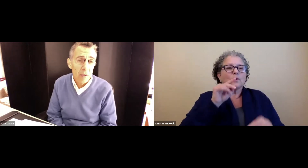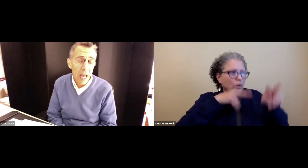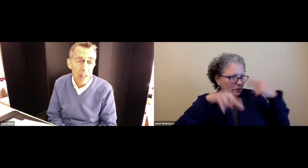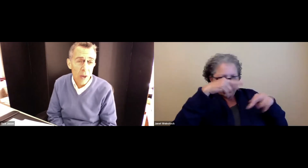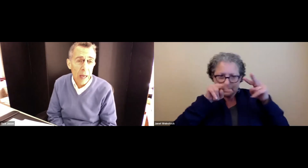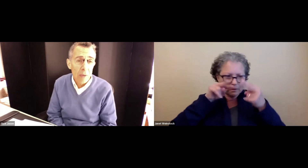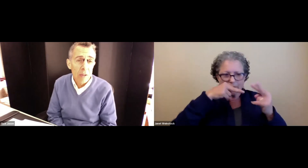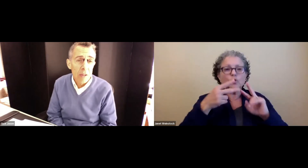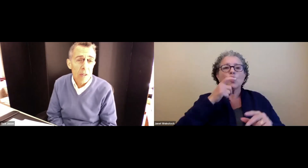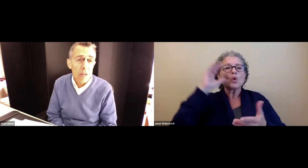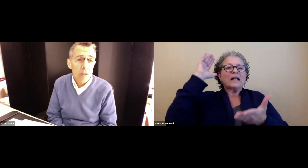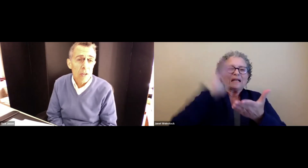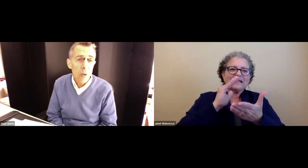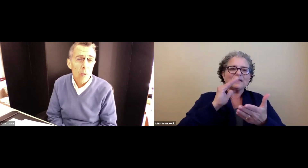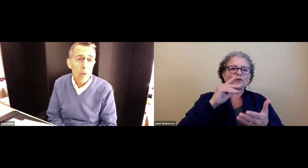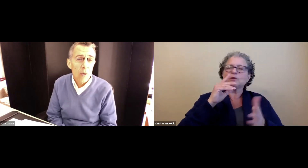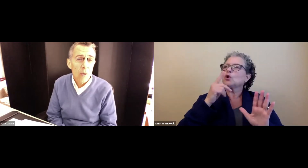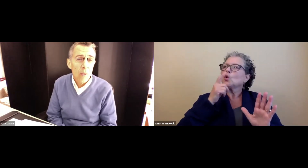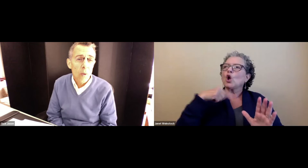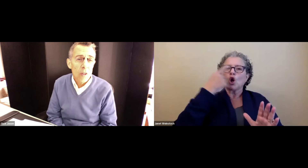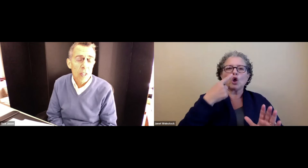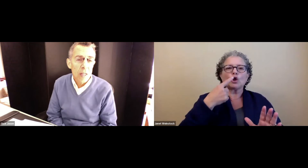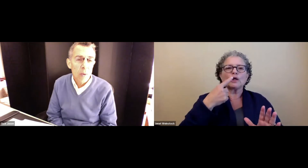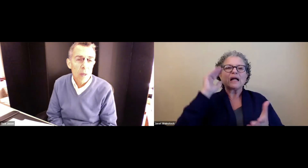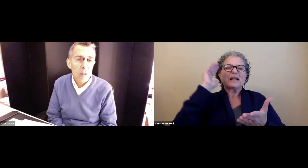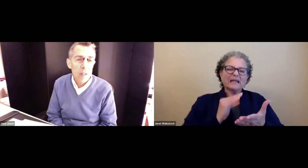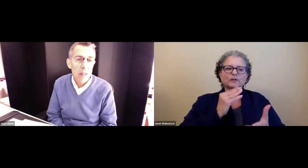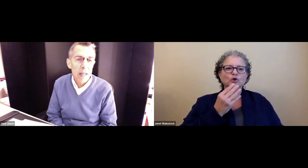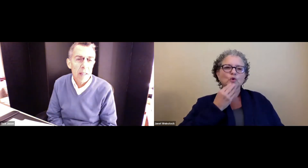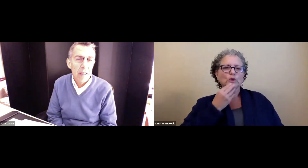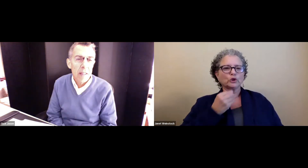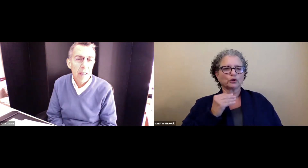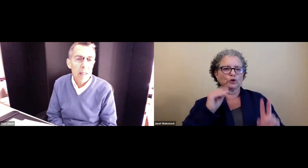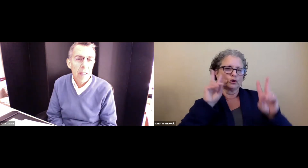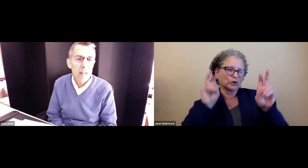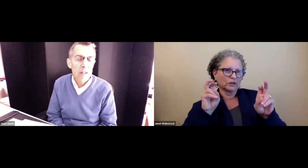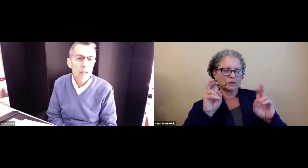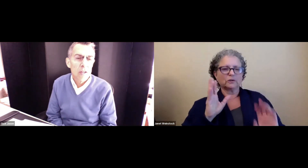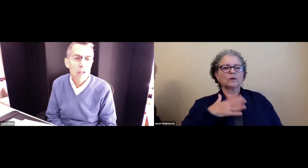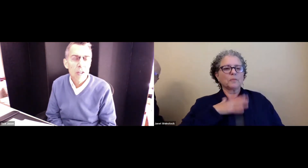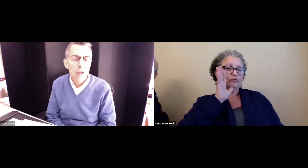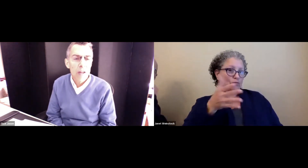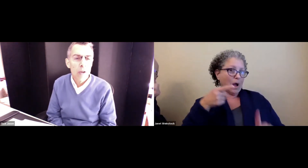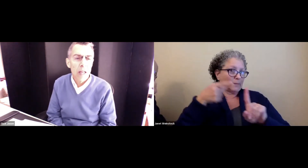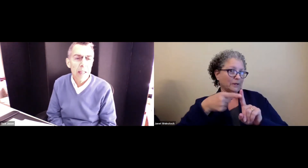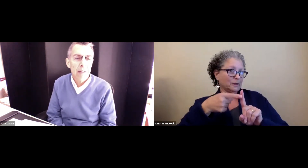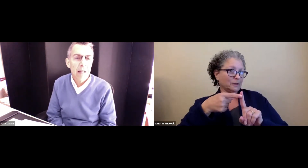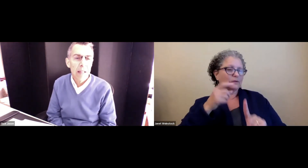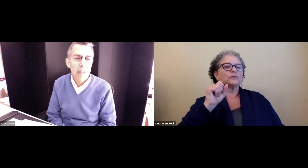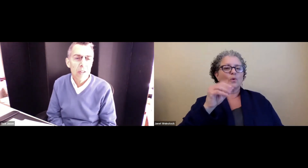to go out. So what she did was that she tried to look a little less